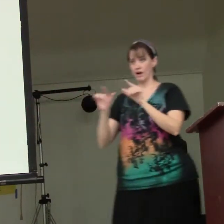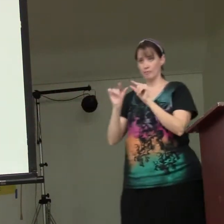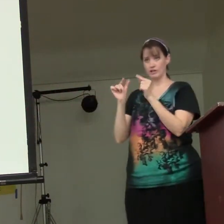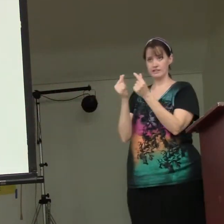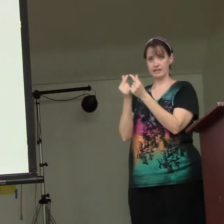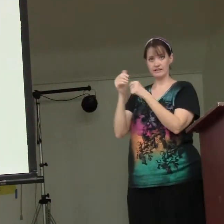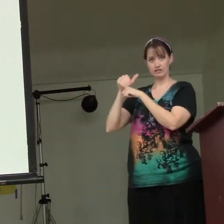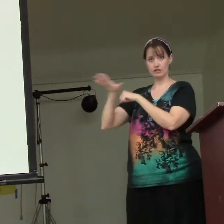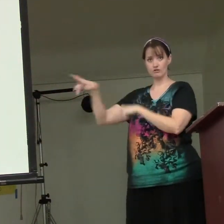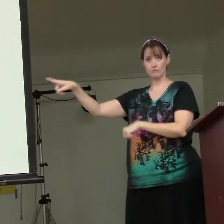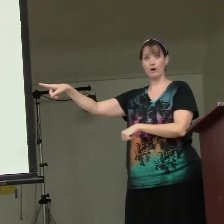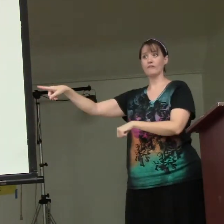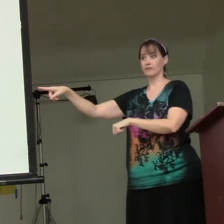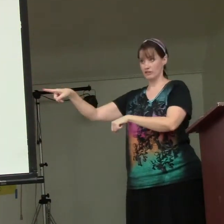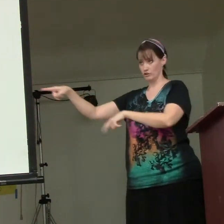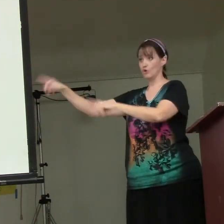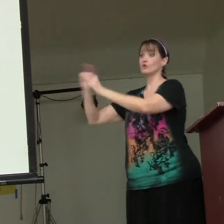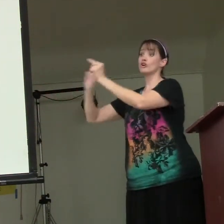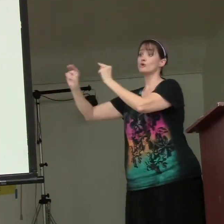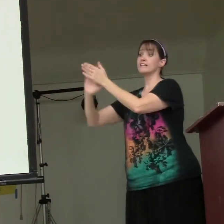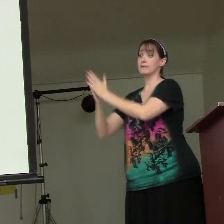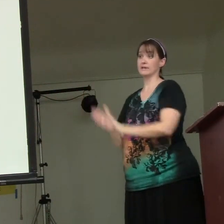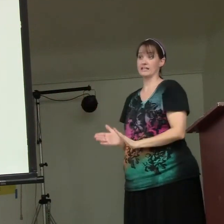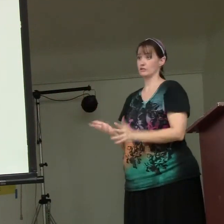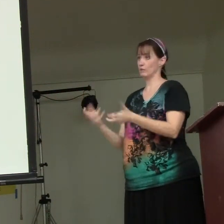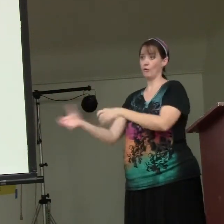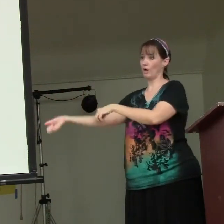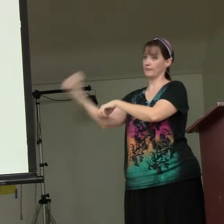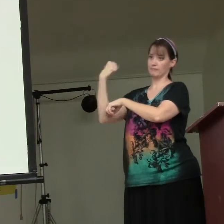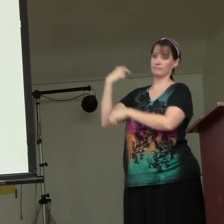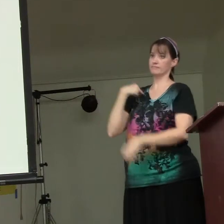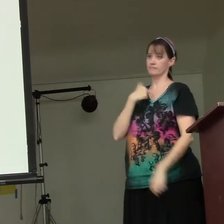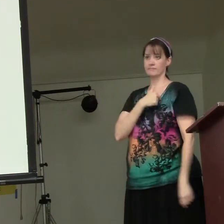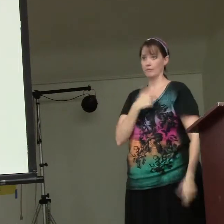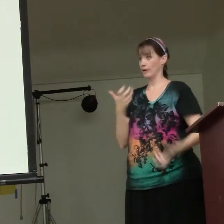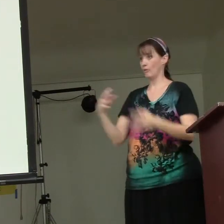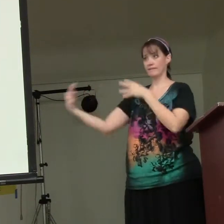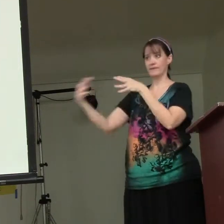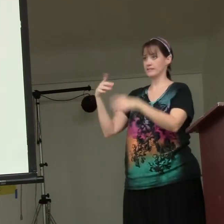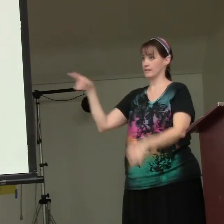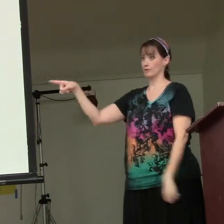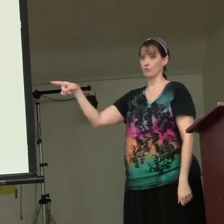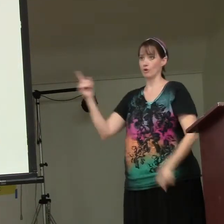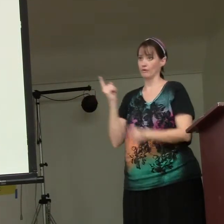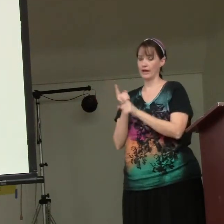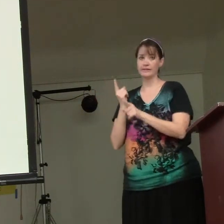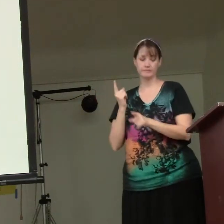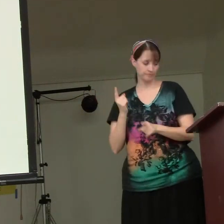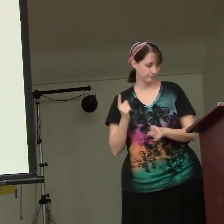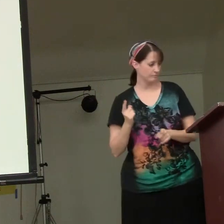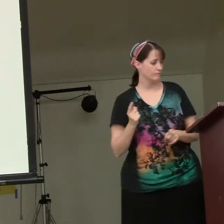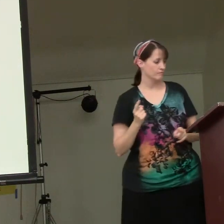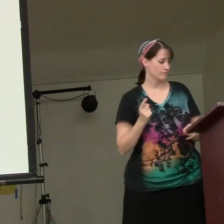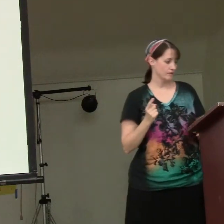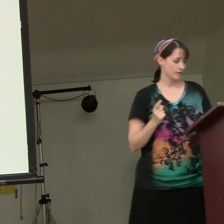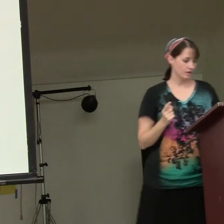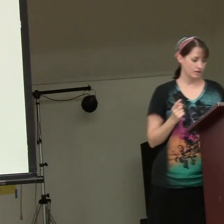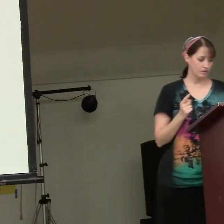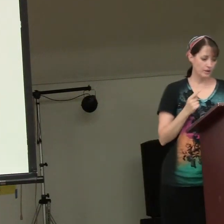I'm going to send this little group off. You go negotiate peace. We don't want to face them anymore, right? So he